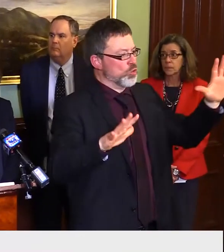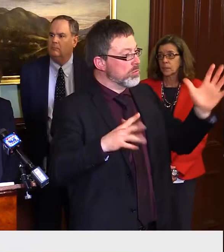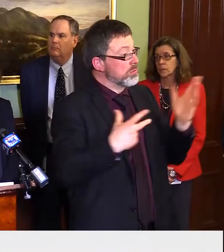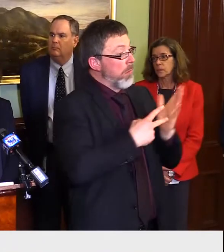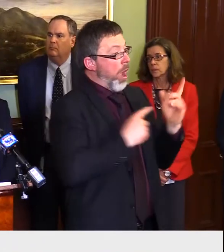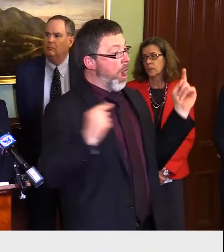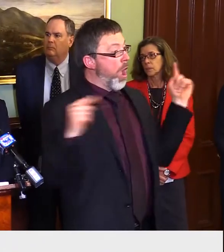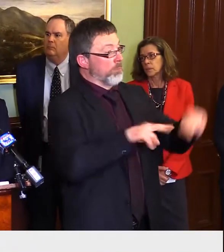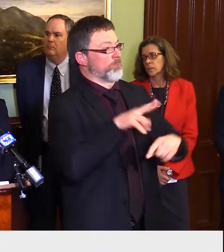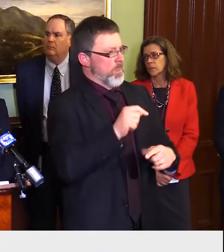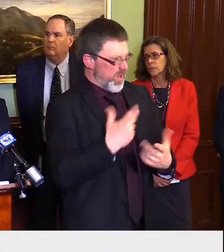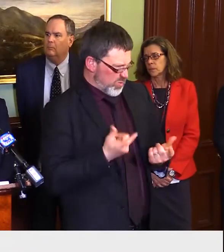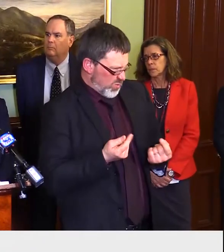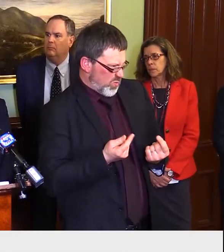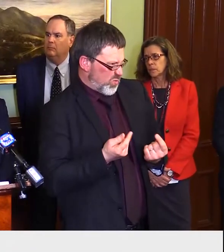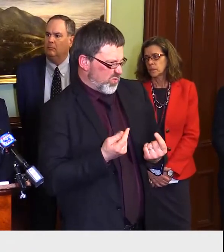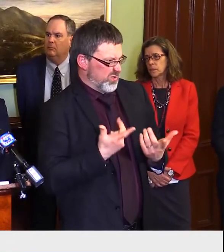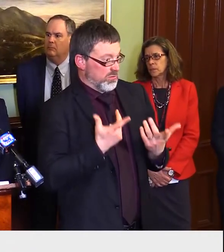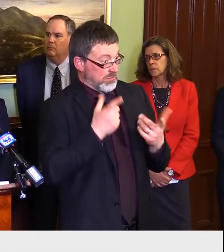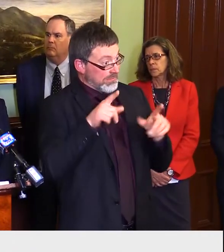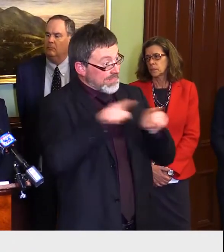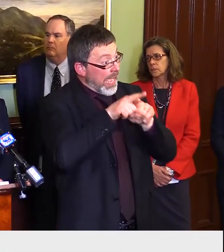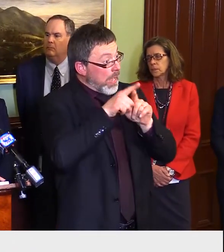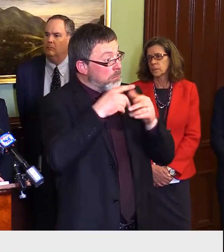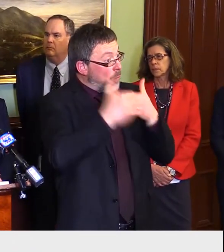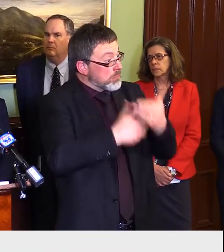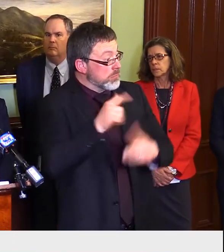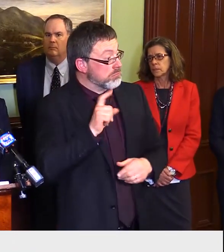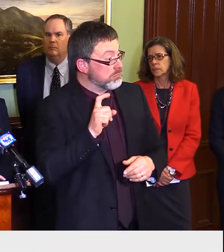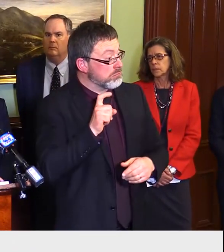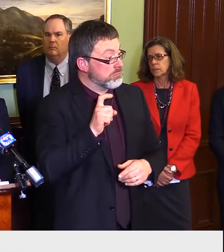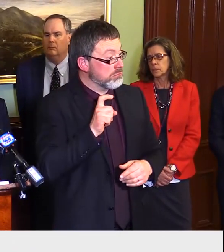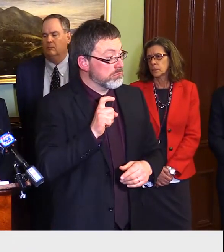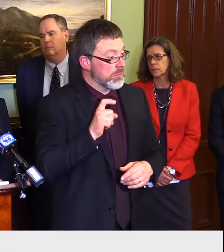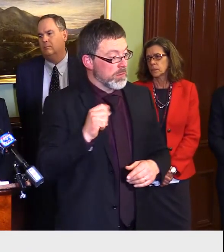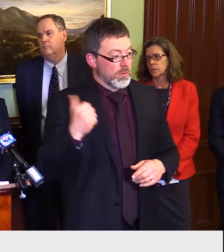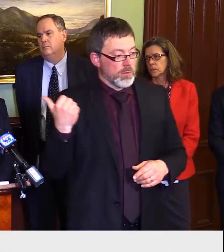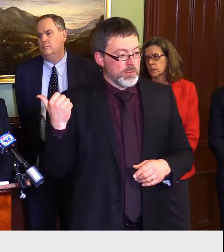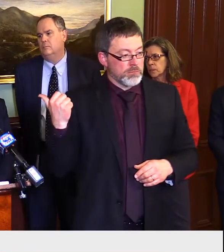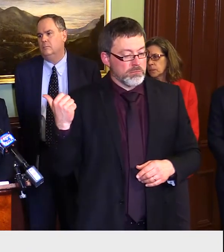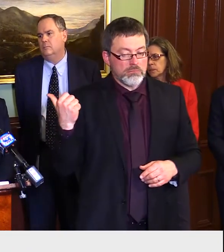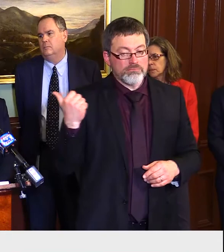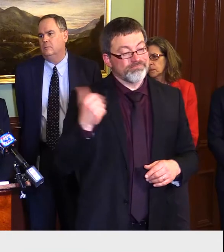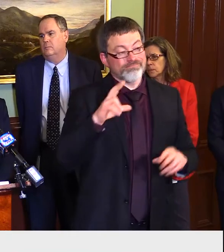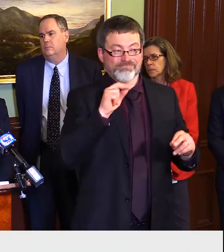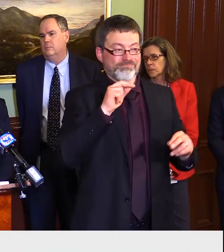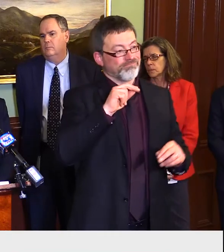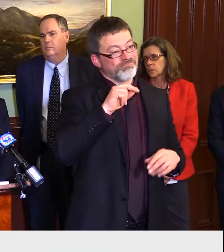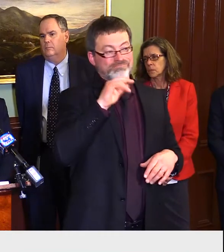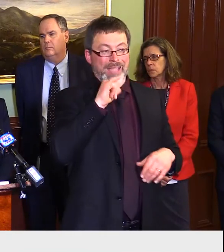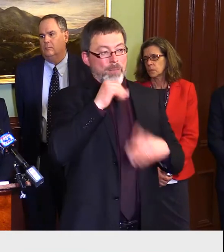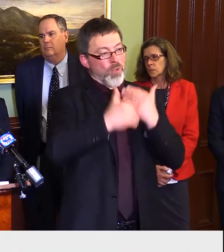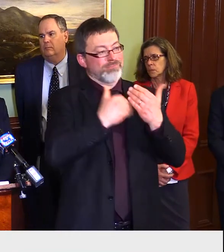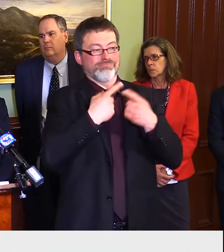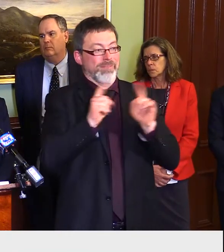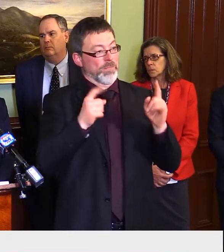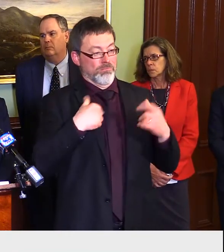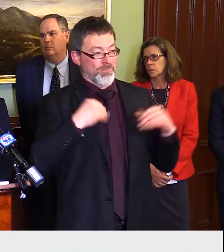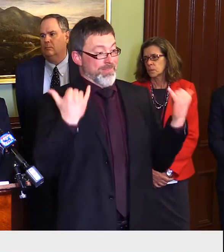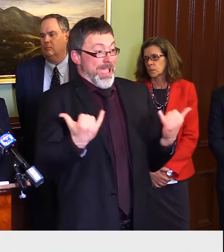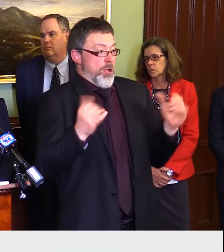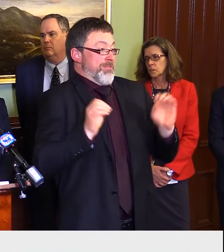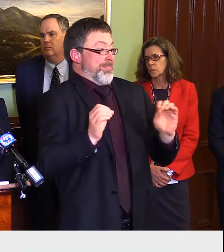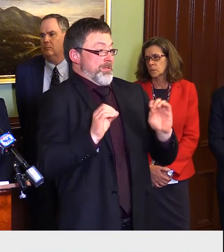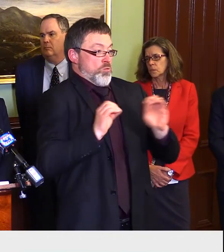of emergency there. I was just curious if, being such an important trade partner as well as a lot of traffic in between Vermont and